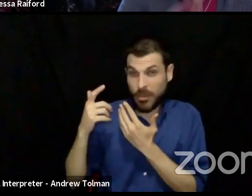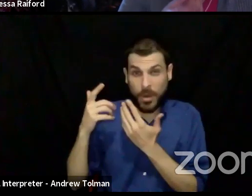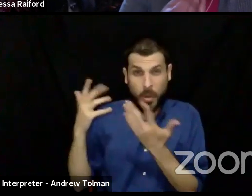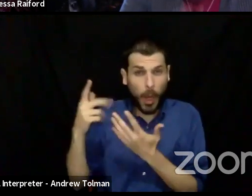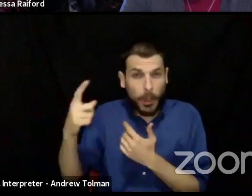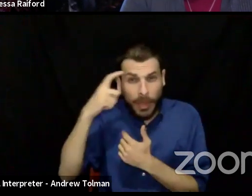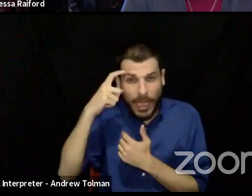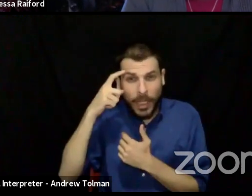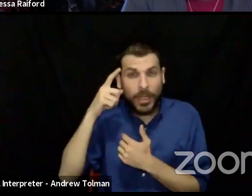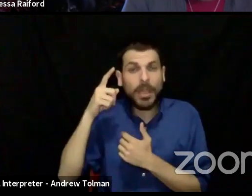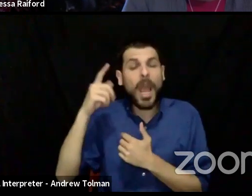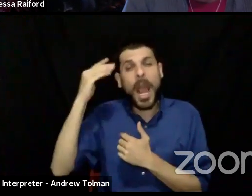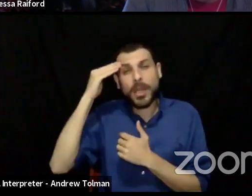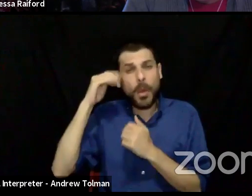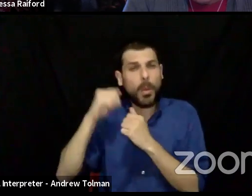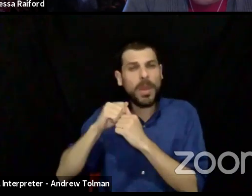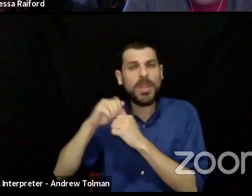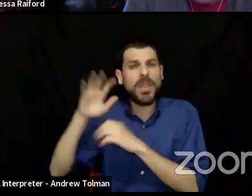pause on demolition,